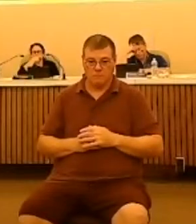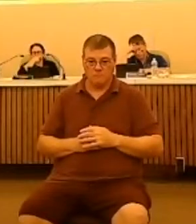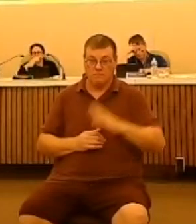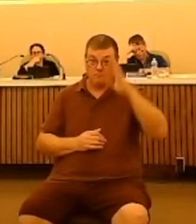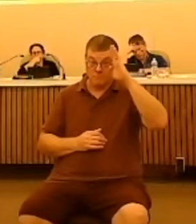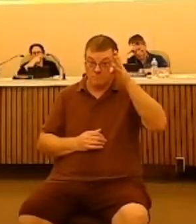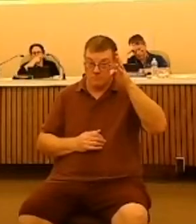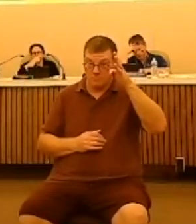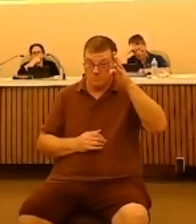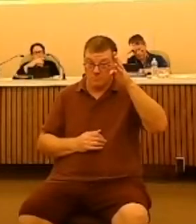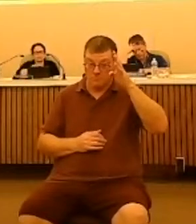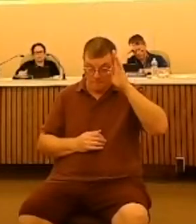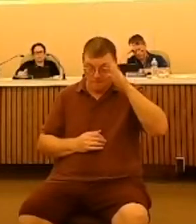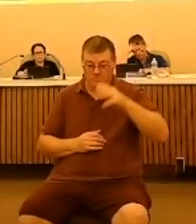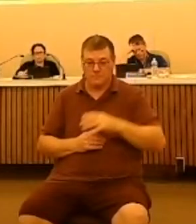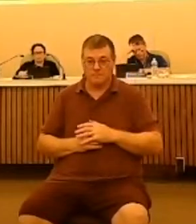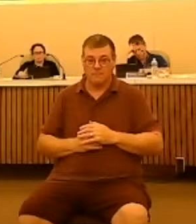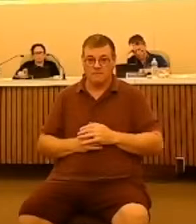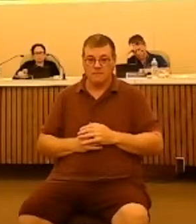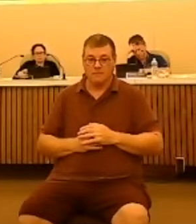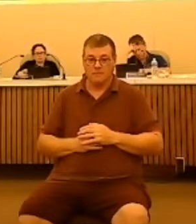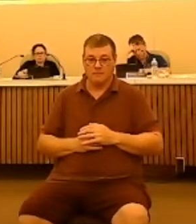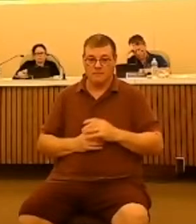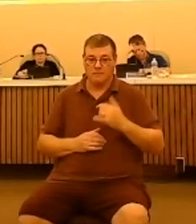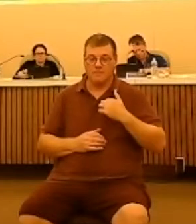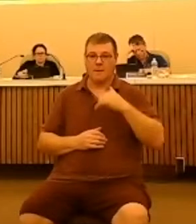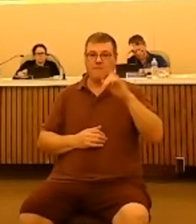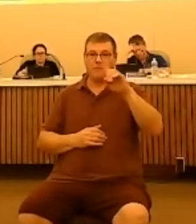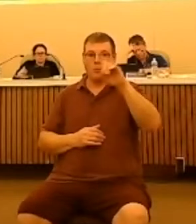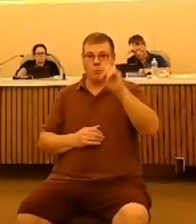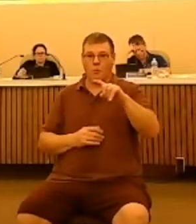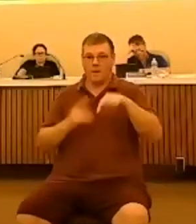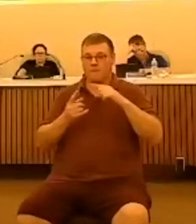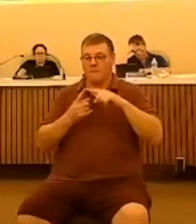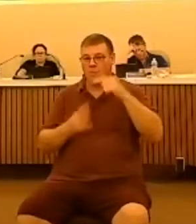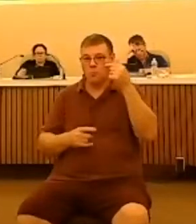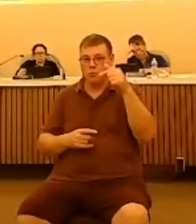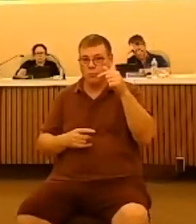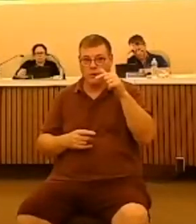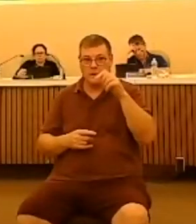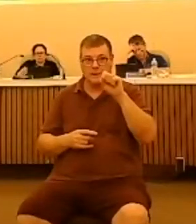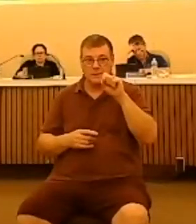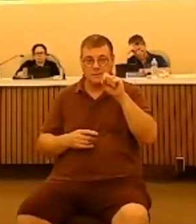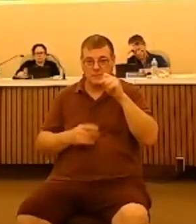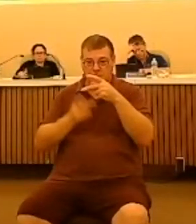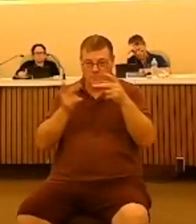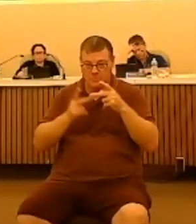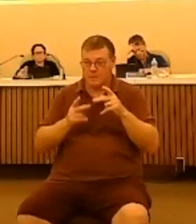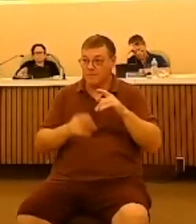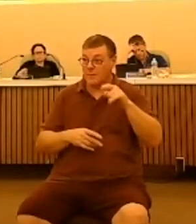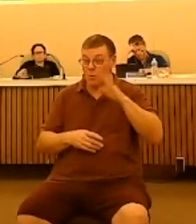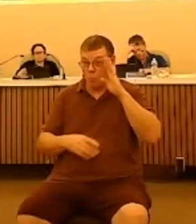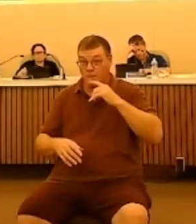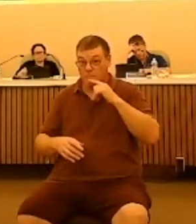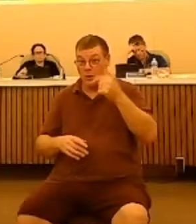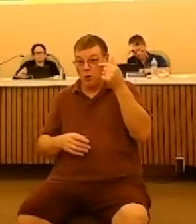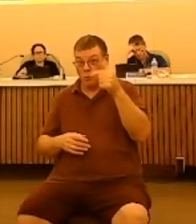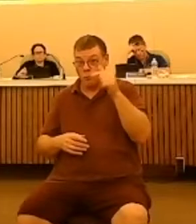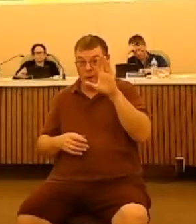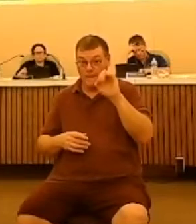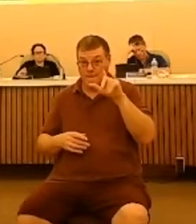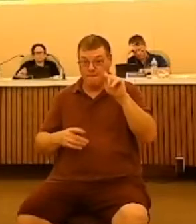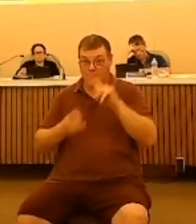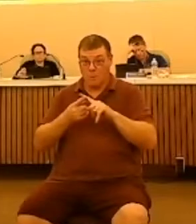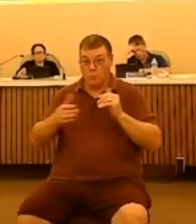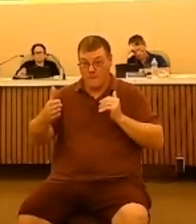Hello? Hello. Yeah, I have a question about the green space. Is that going to be green belt right up to the back